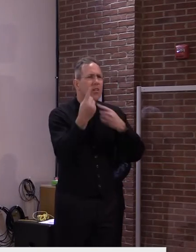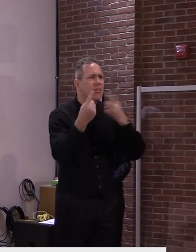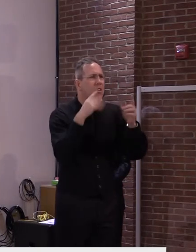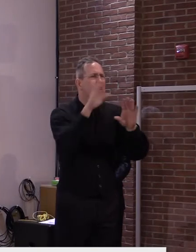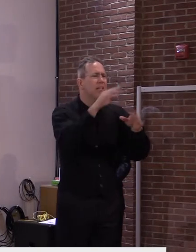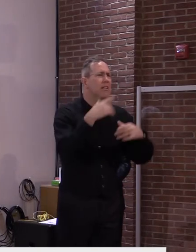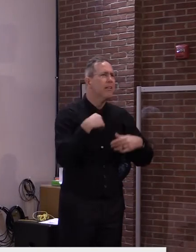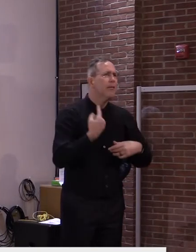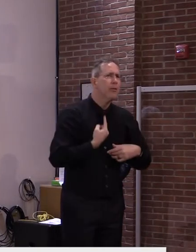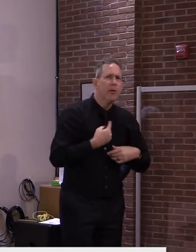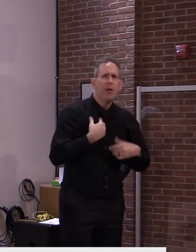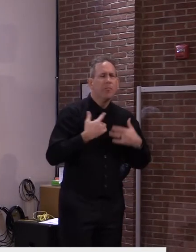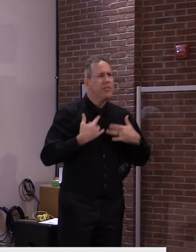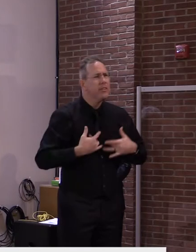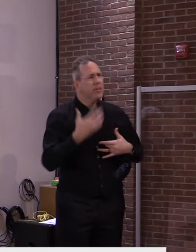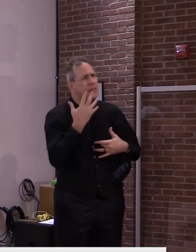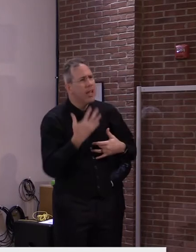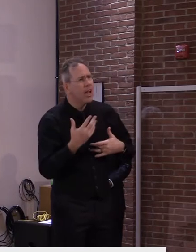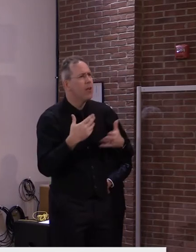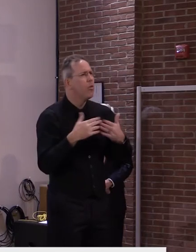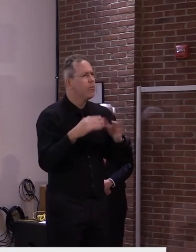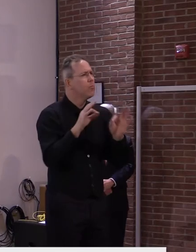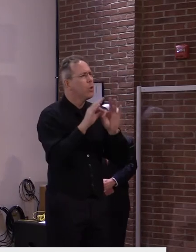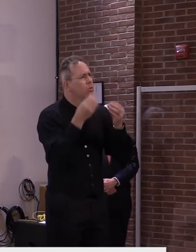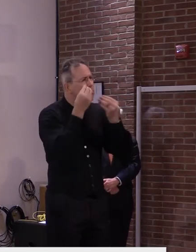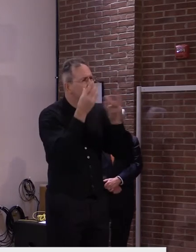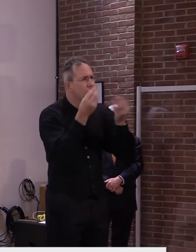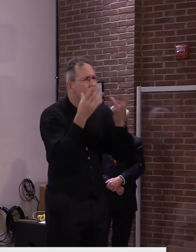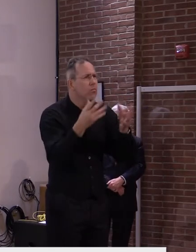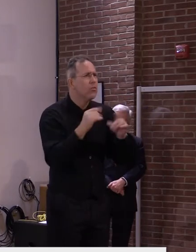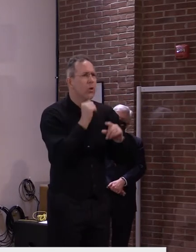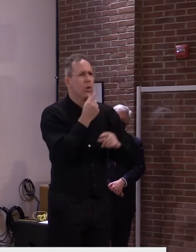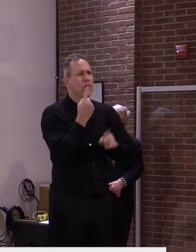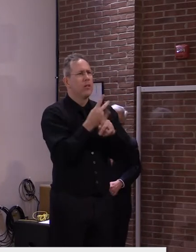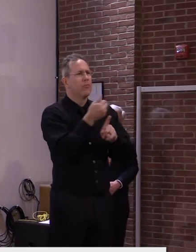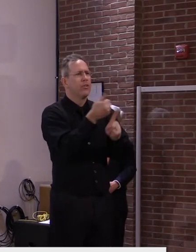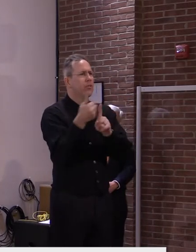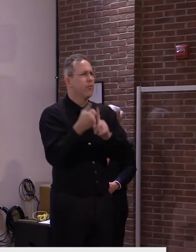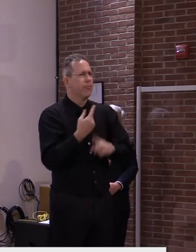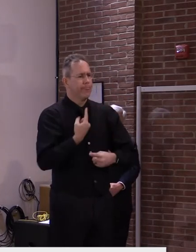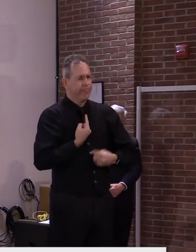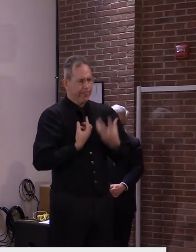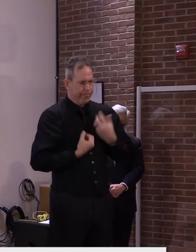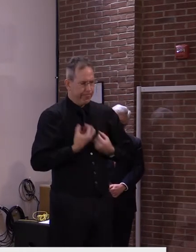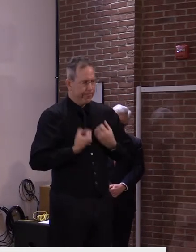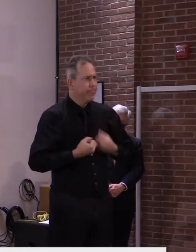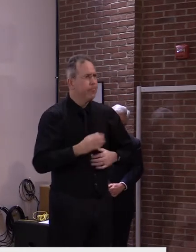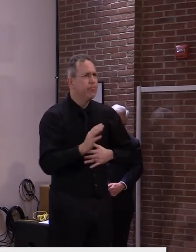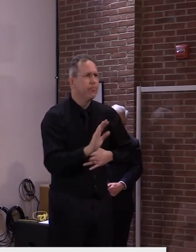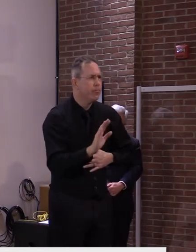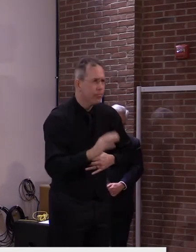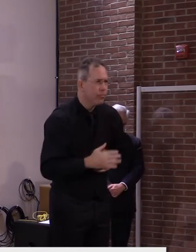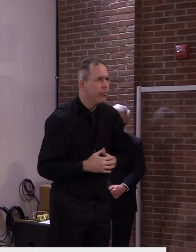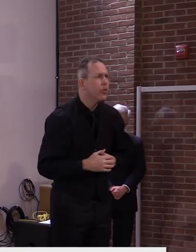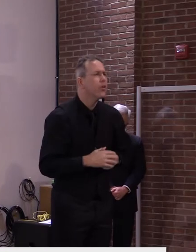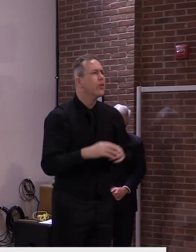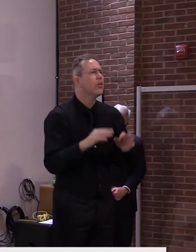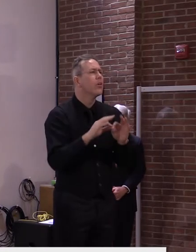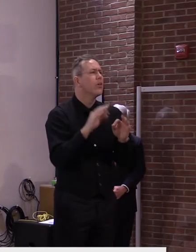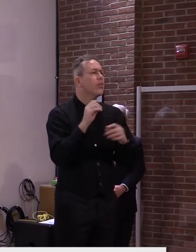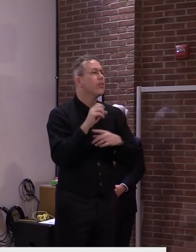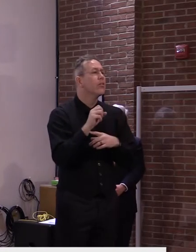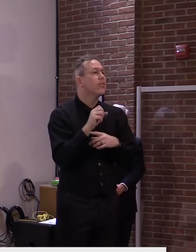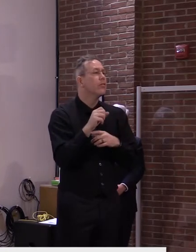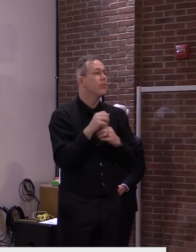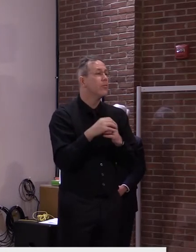parent arena that we have systems in Vermont. And Sarah Squirrel, our Commissioner for Mental Health, has